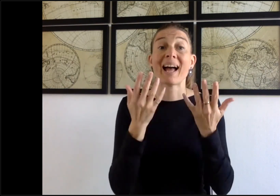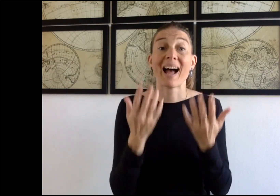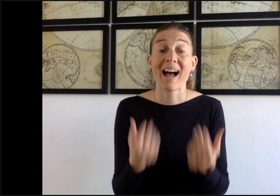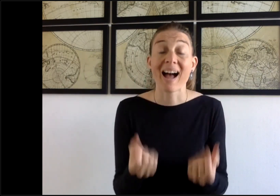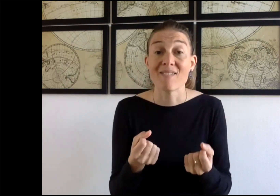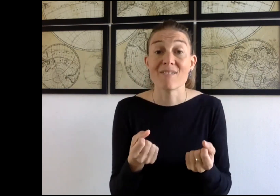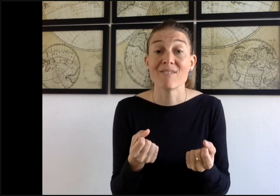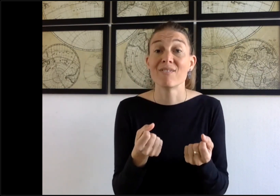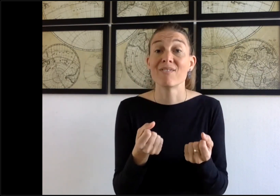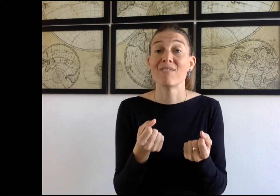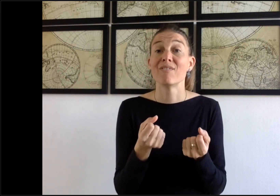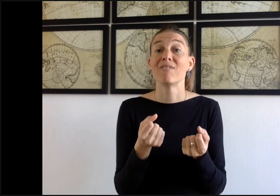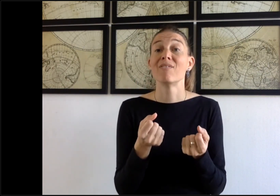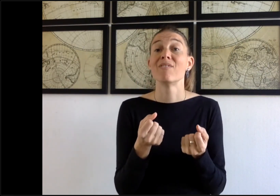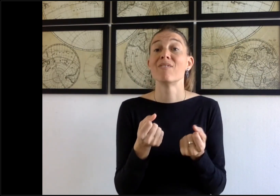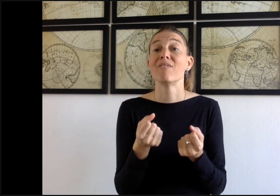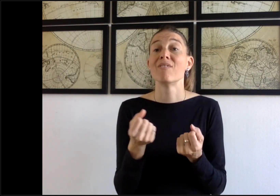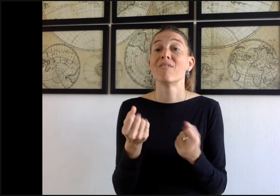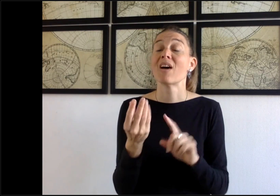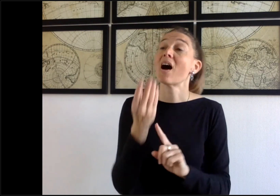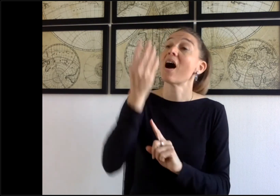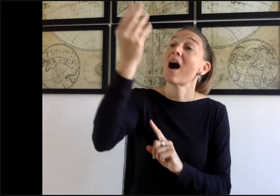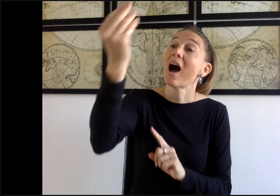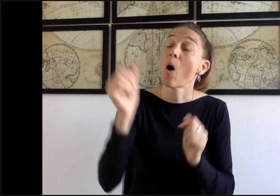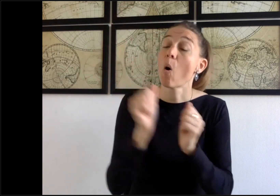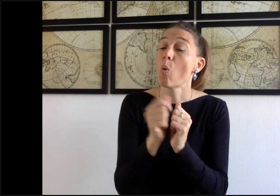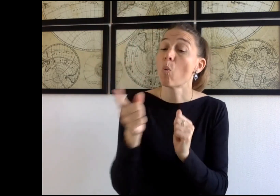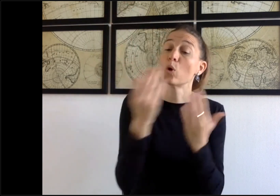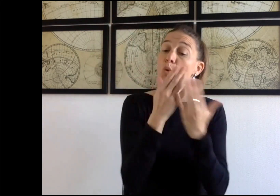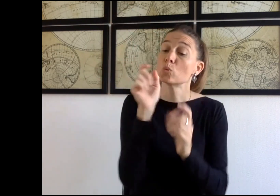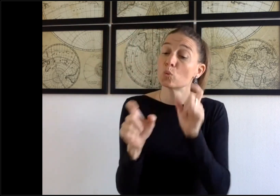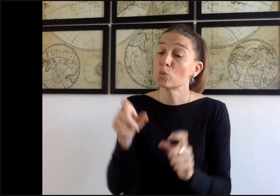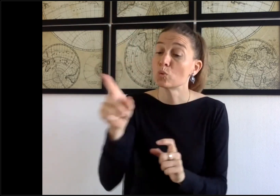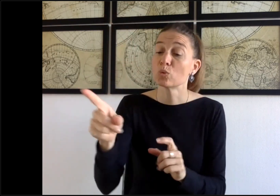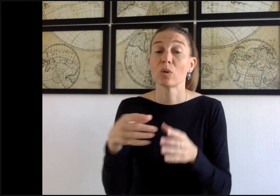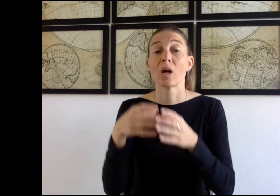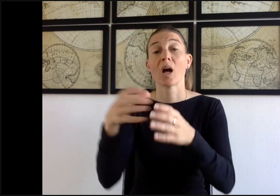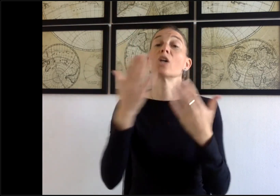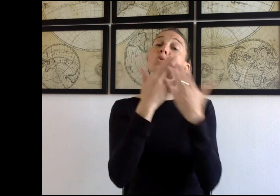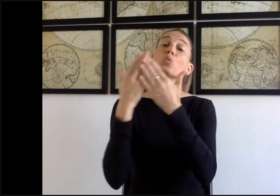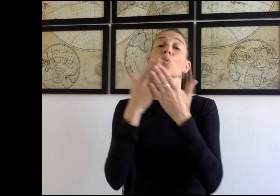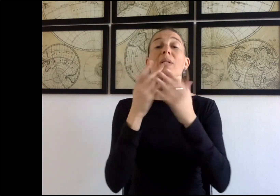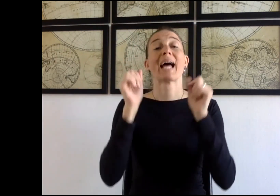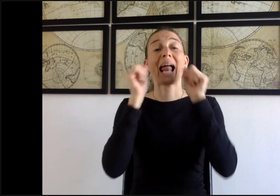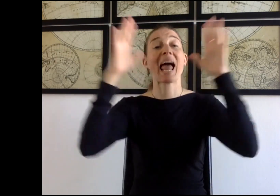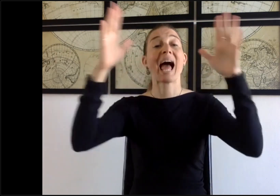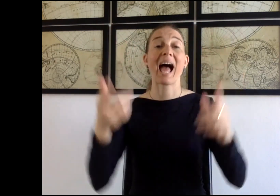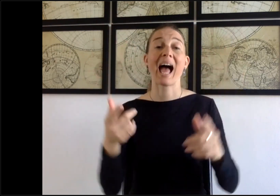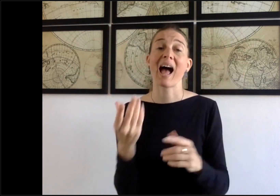other students, colleagues, to go outside and live a student life. Didn't have money